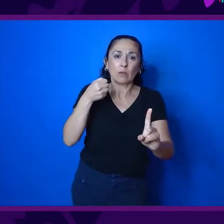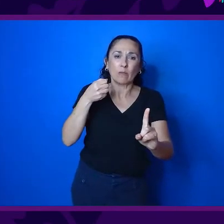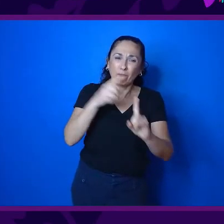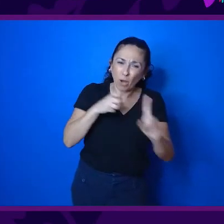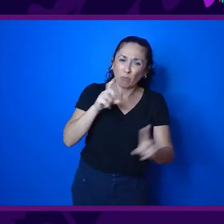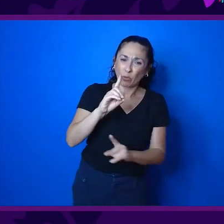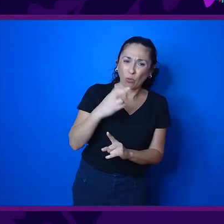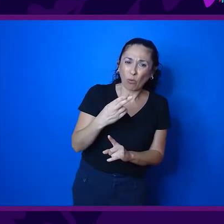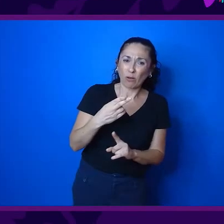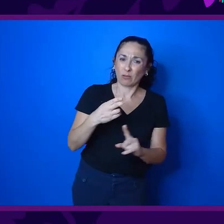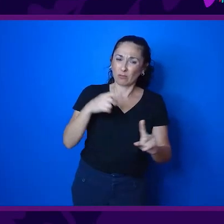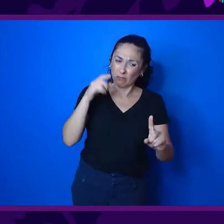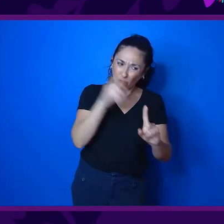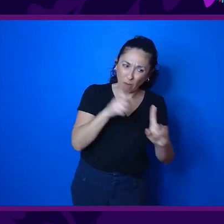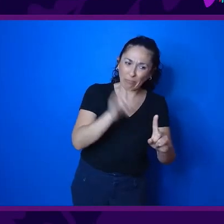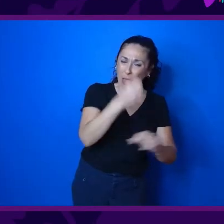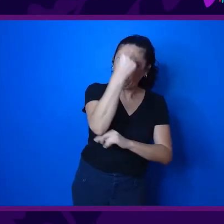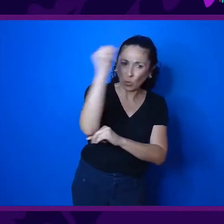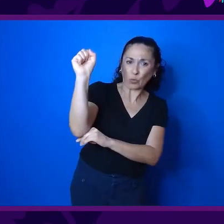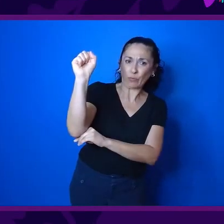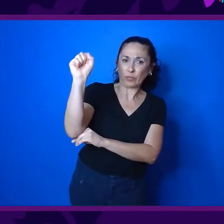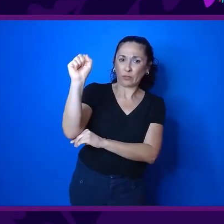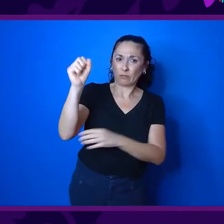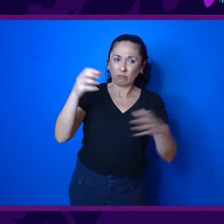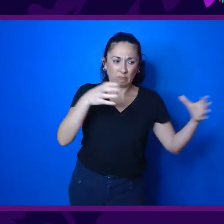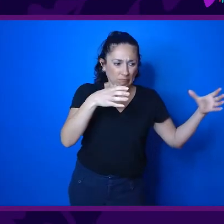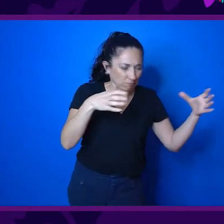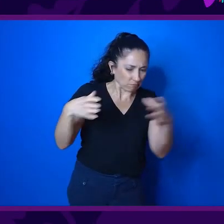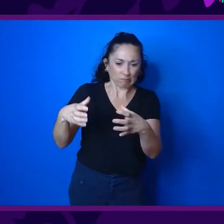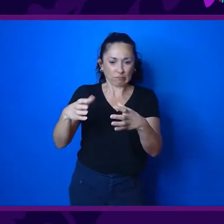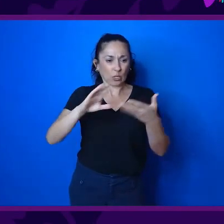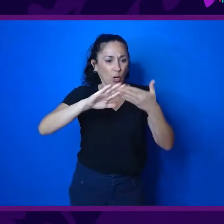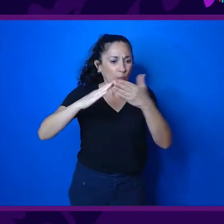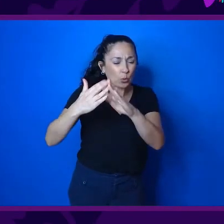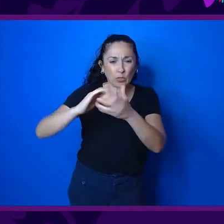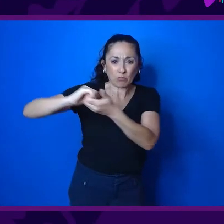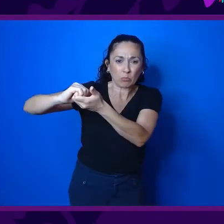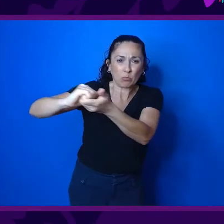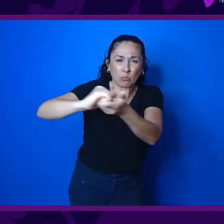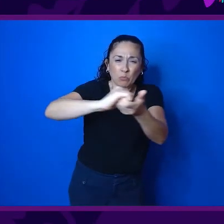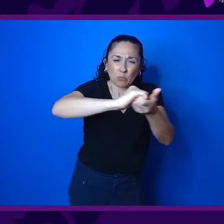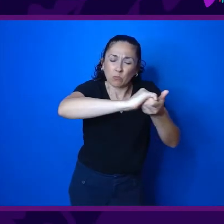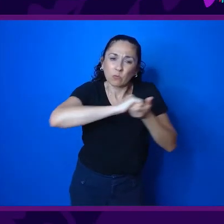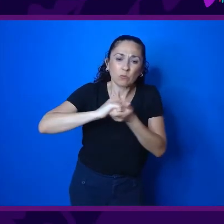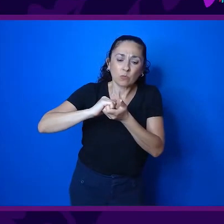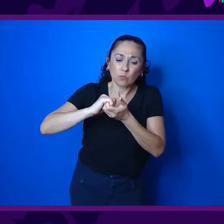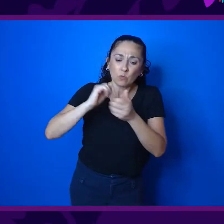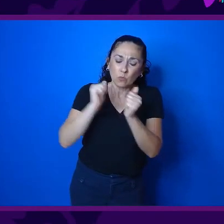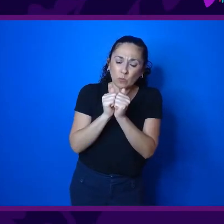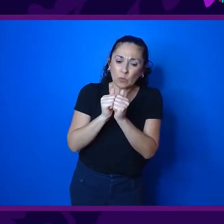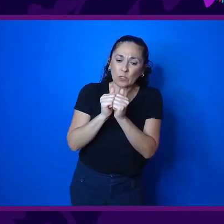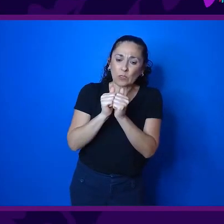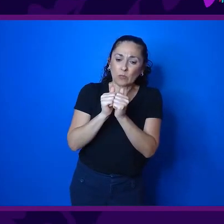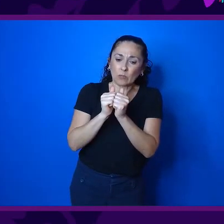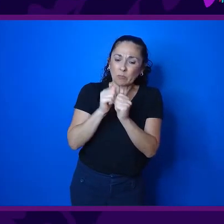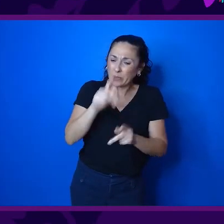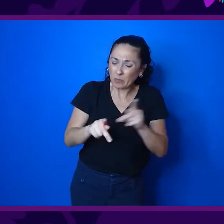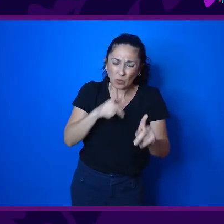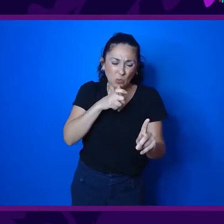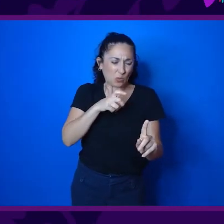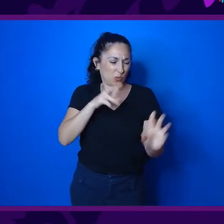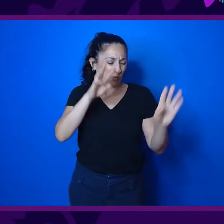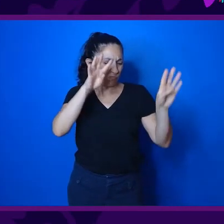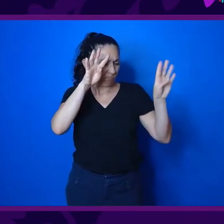create by bringing community with people who were condemned, it seemed, to